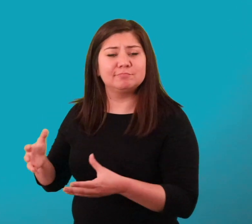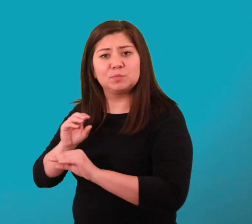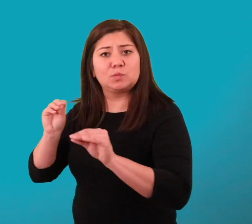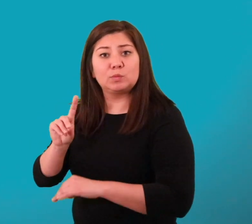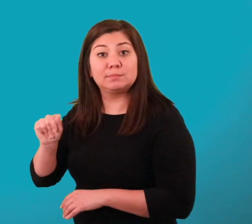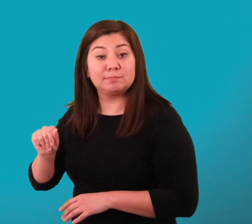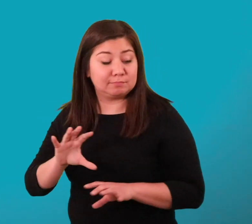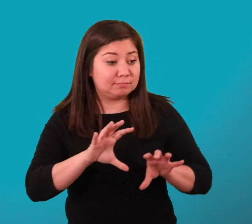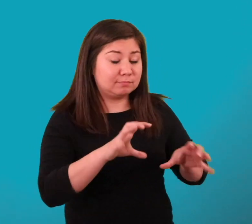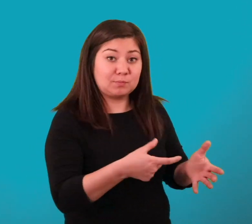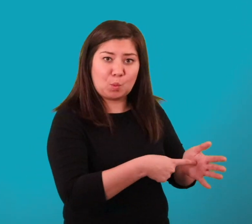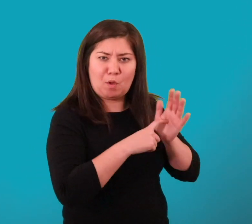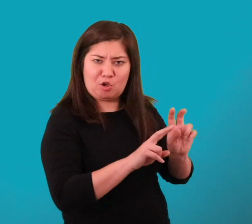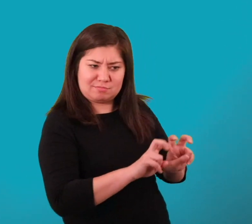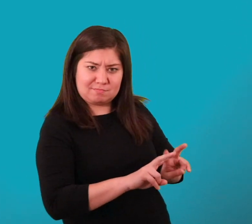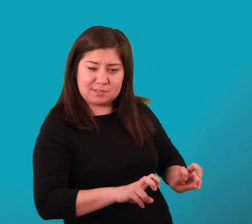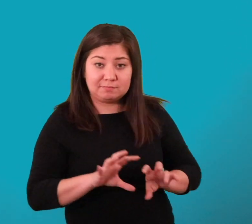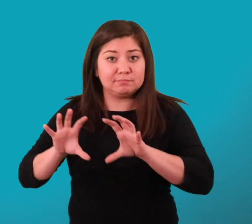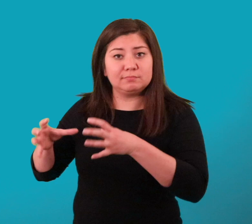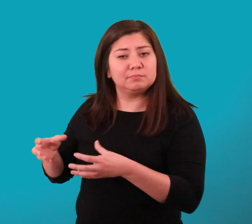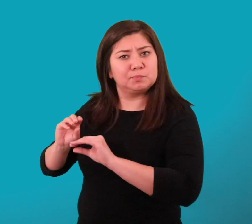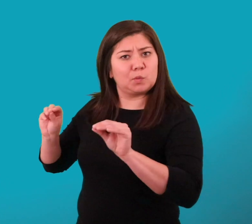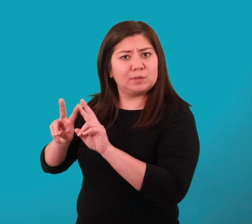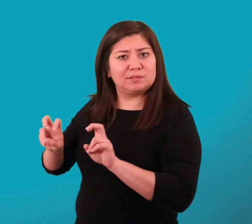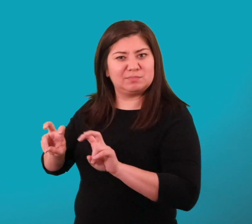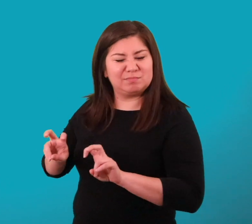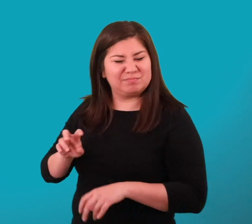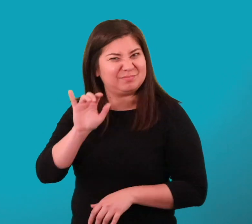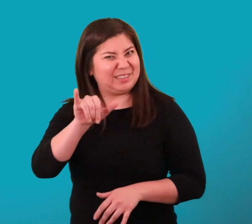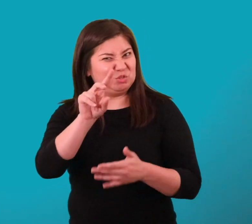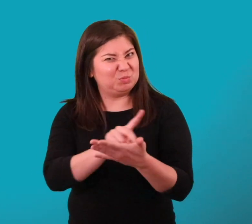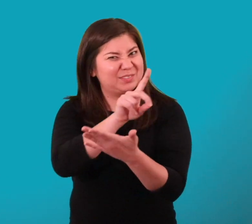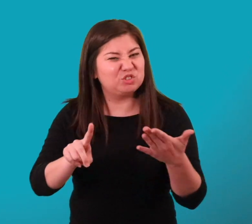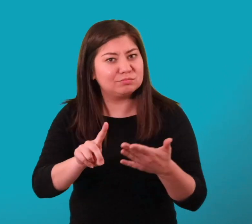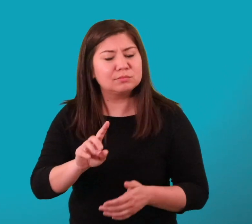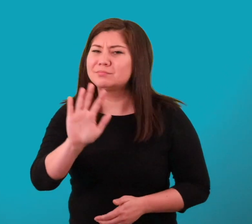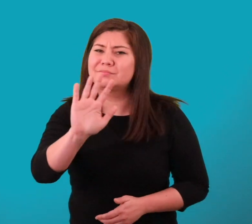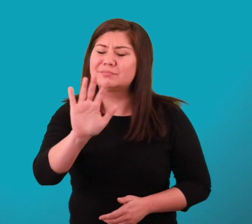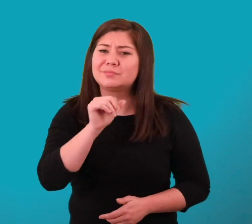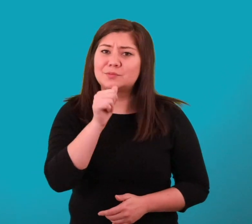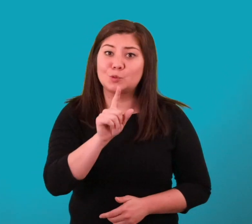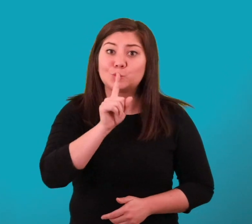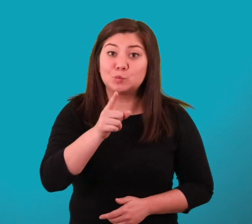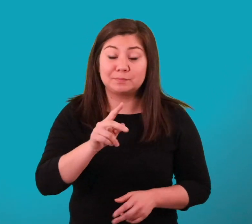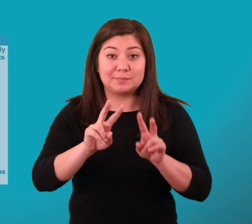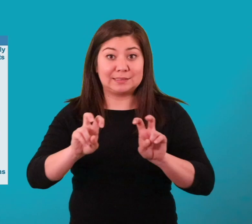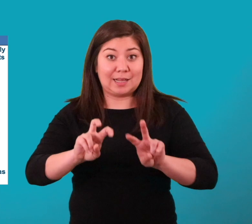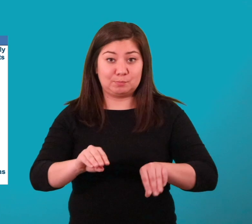not true. Any assessment provided must comply with federal law that such assessments are selected to accurately reflect the child's